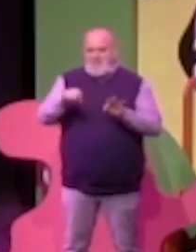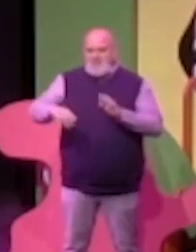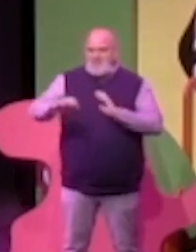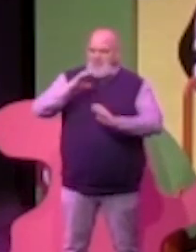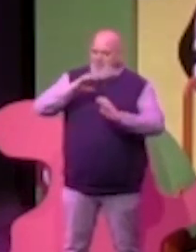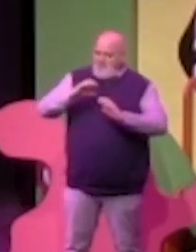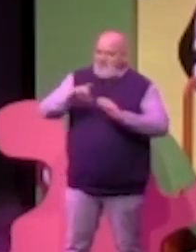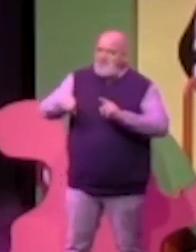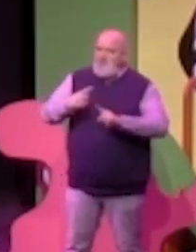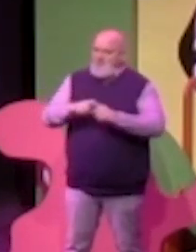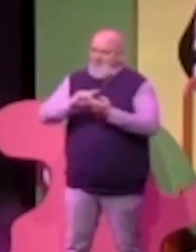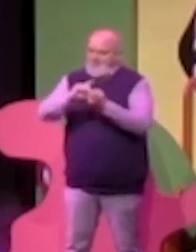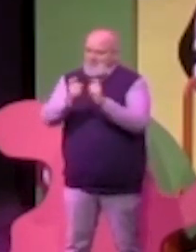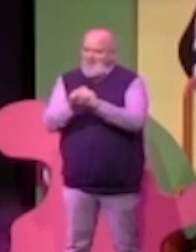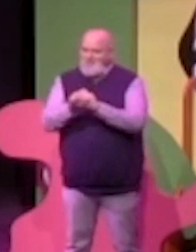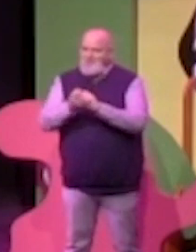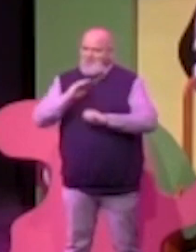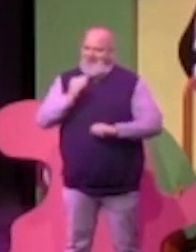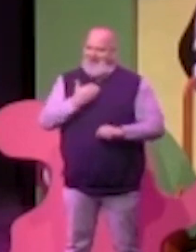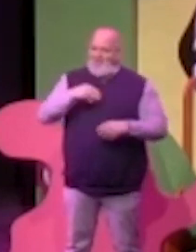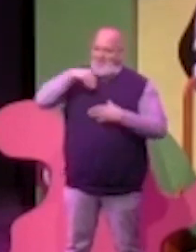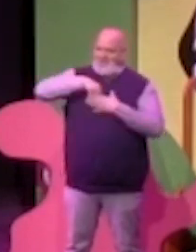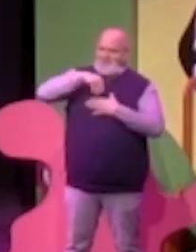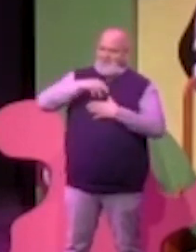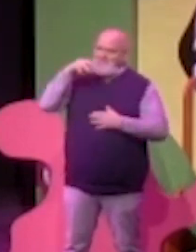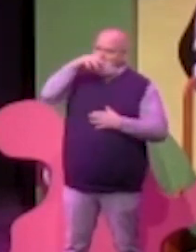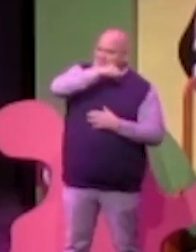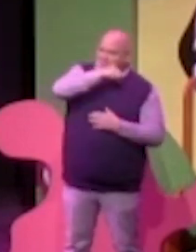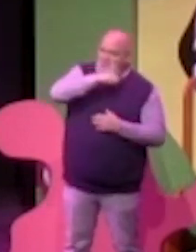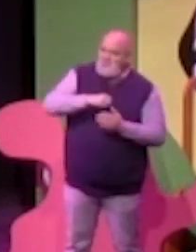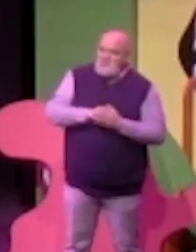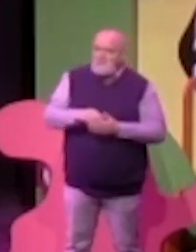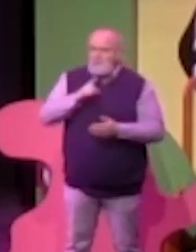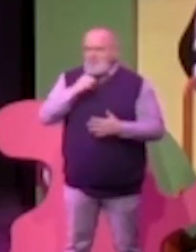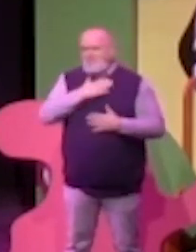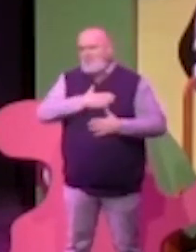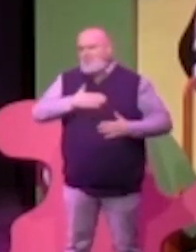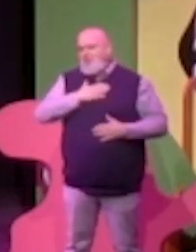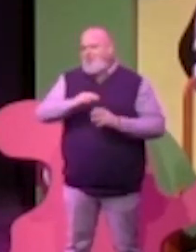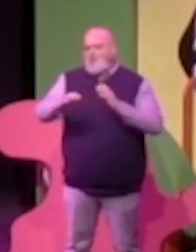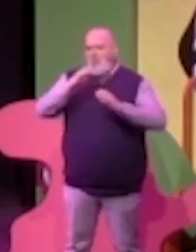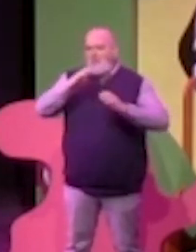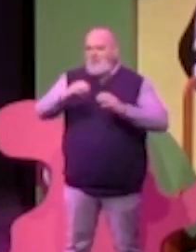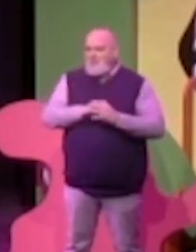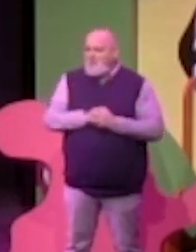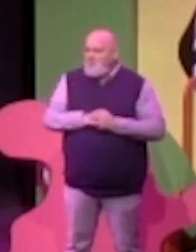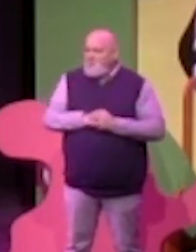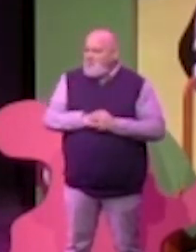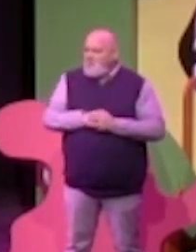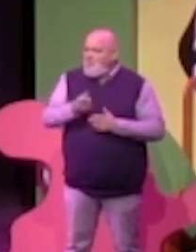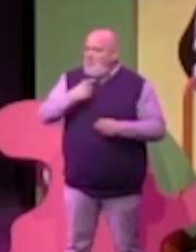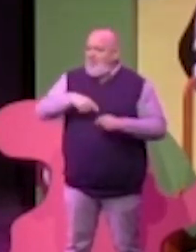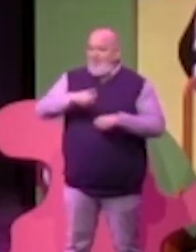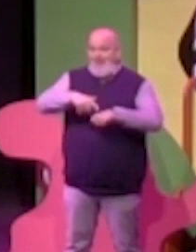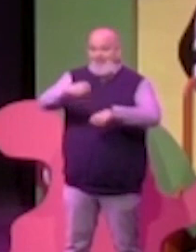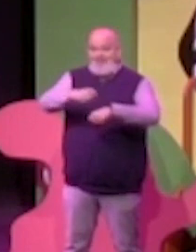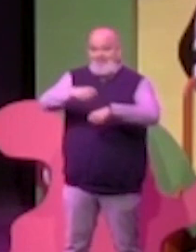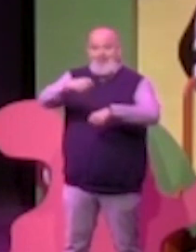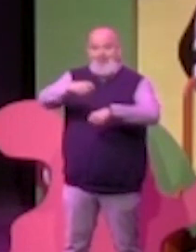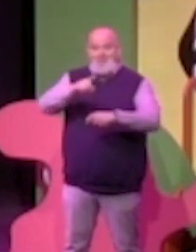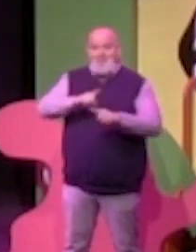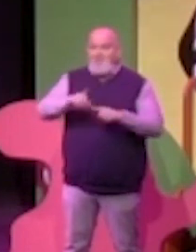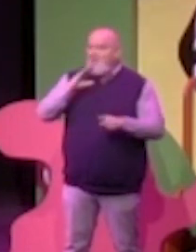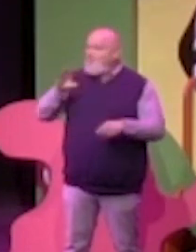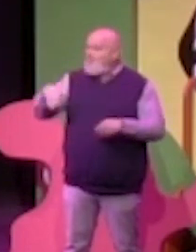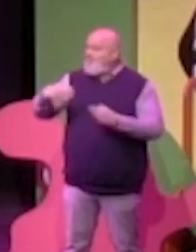changing assumptions. So I really appreciate the conversation we've been able to have about this. We are about at time, but I'm gonna give each